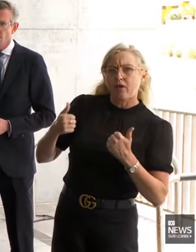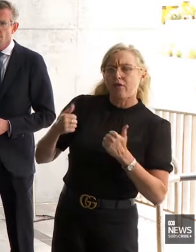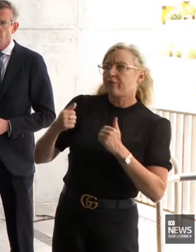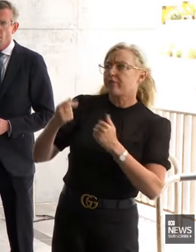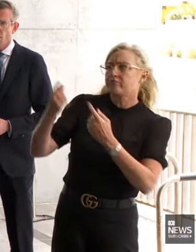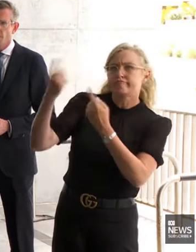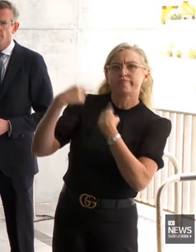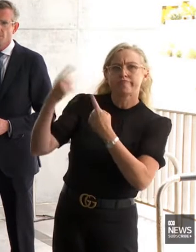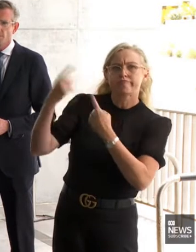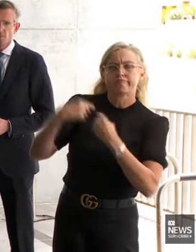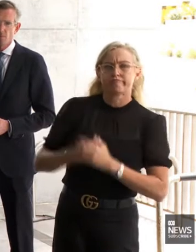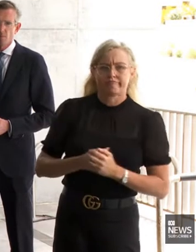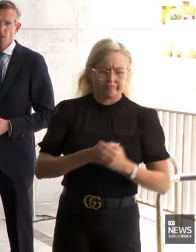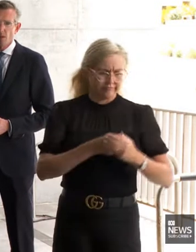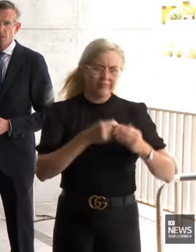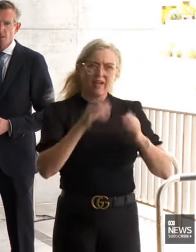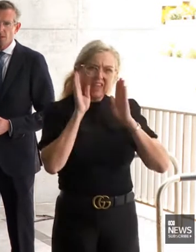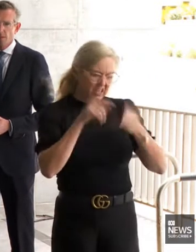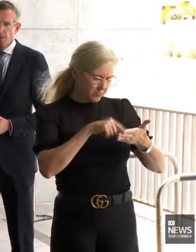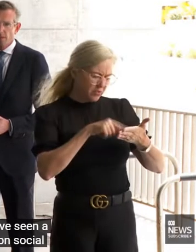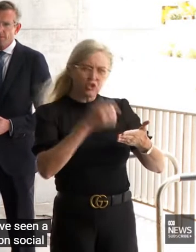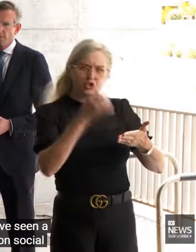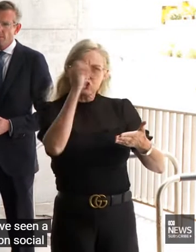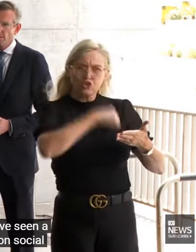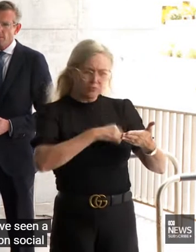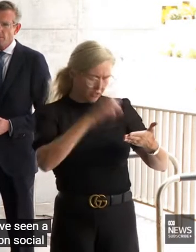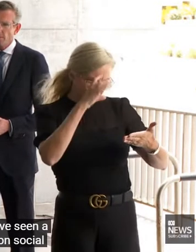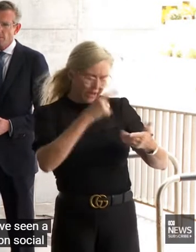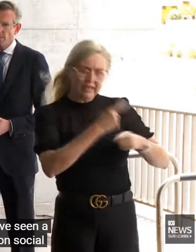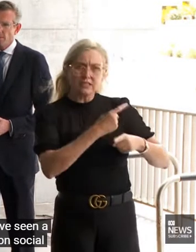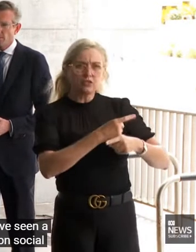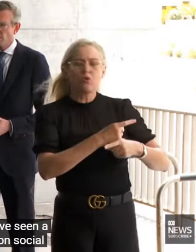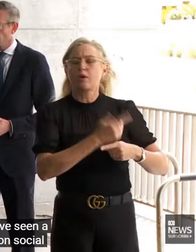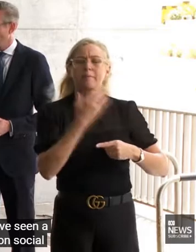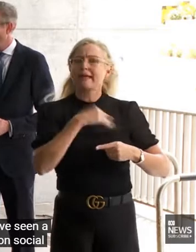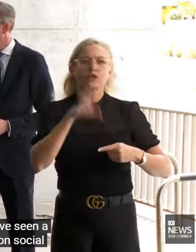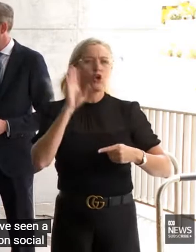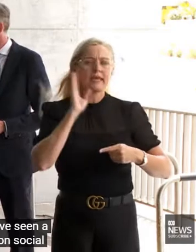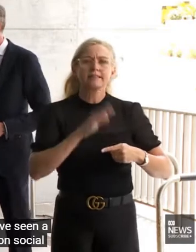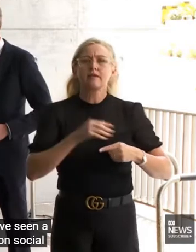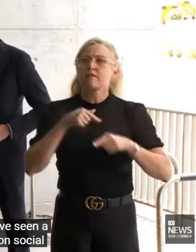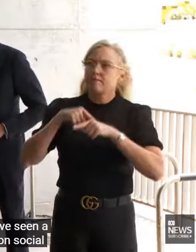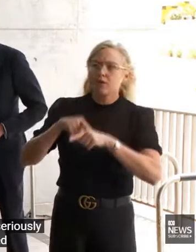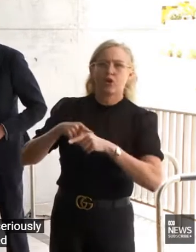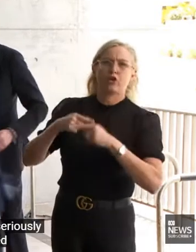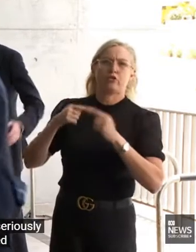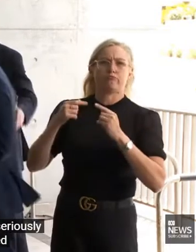I've seen a lot of wacko advice on social media. Don't take it seriously. Get vaccinated.